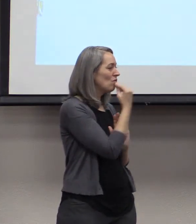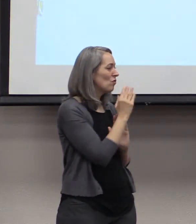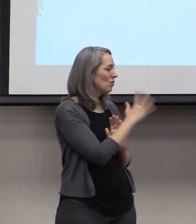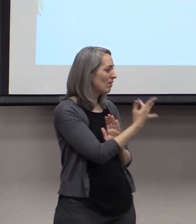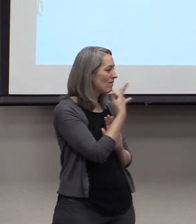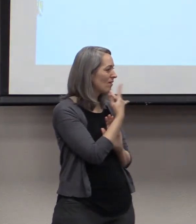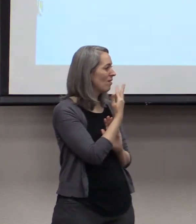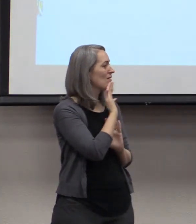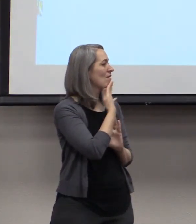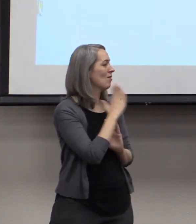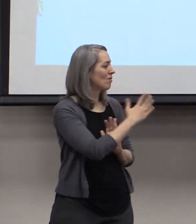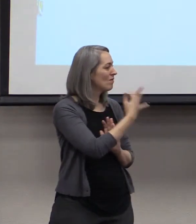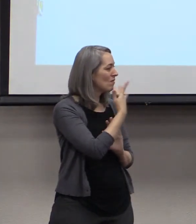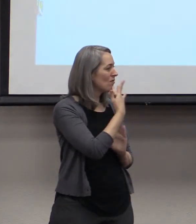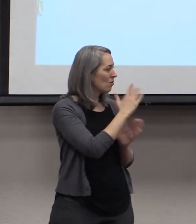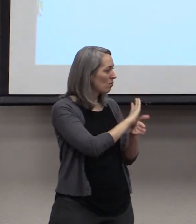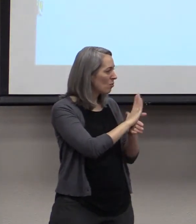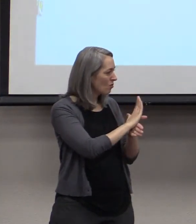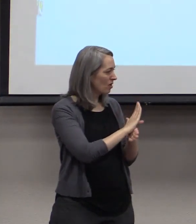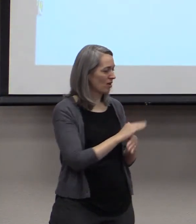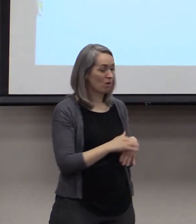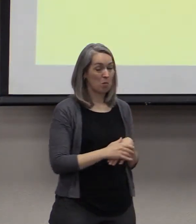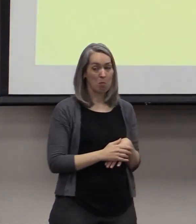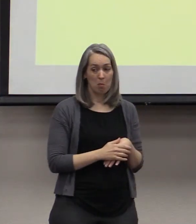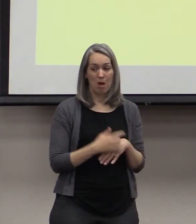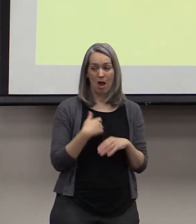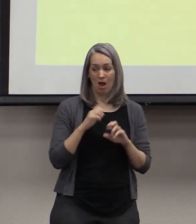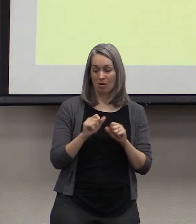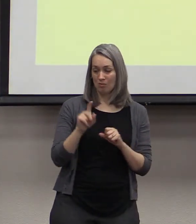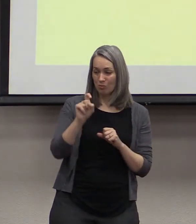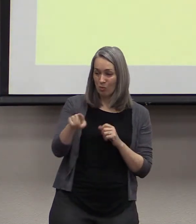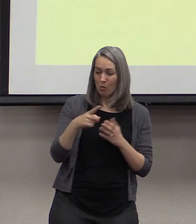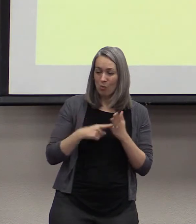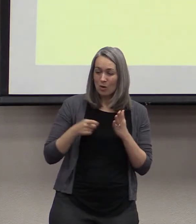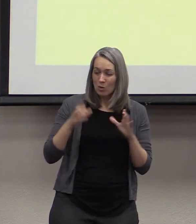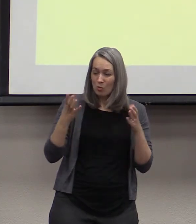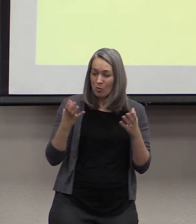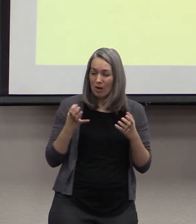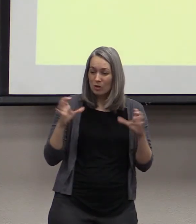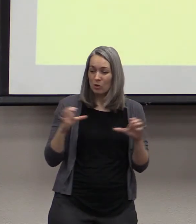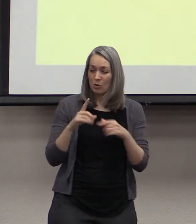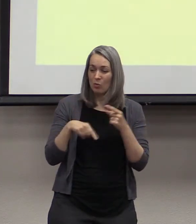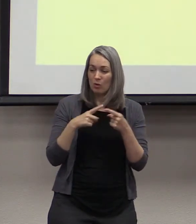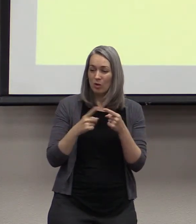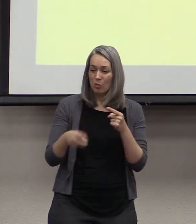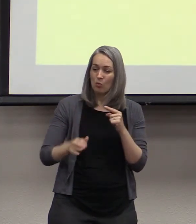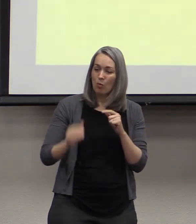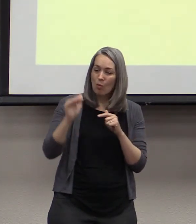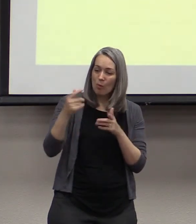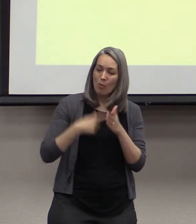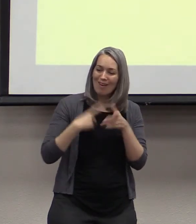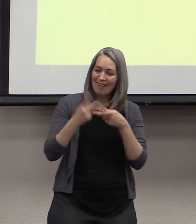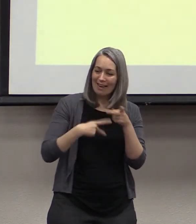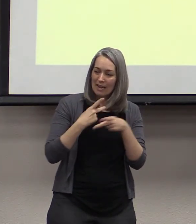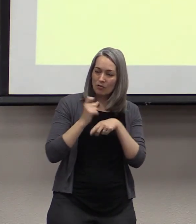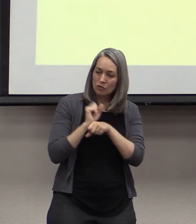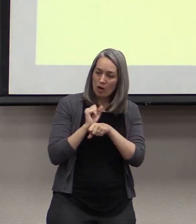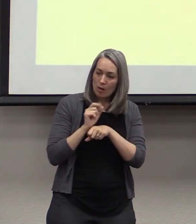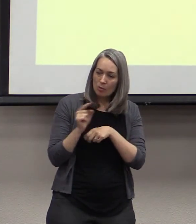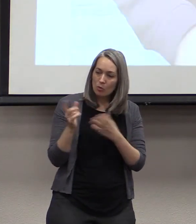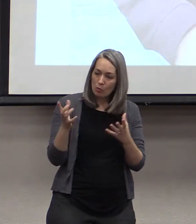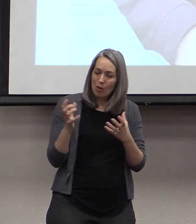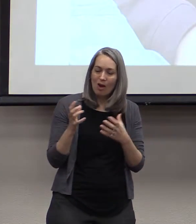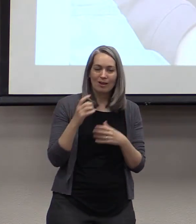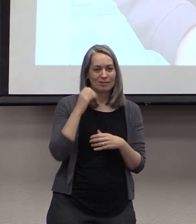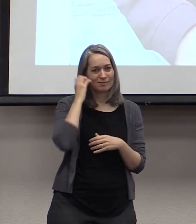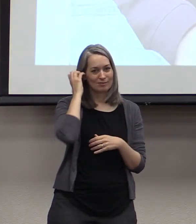our favorite movie, I was able to ask them things like, what do you want to do when you grow up? What kind of job do you want? And it was funny